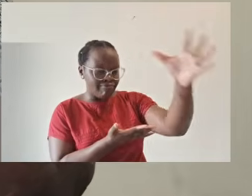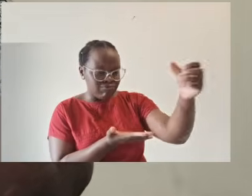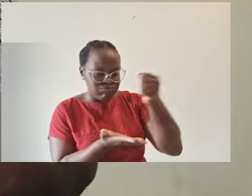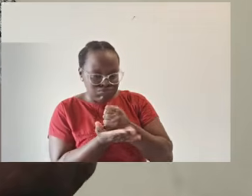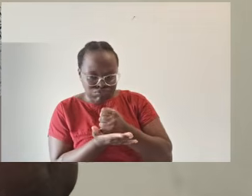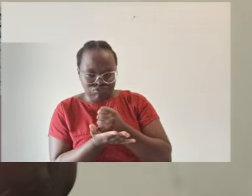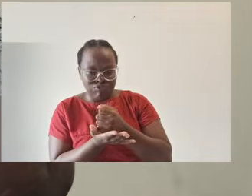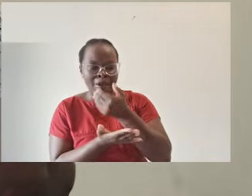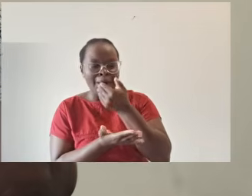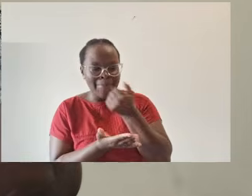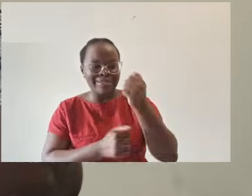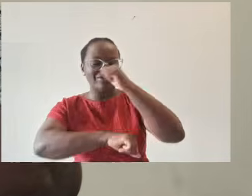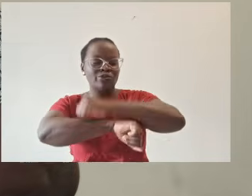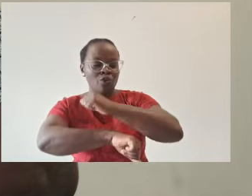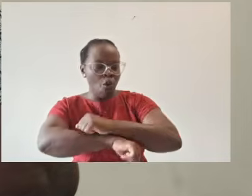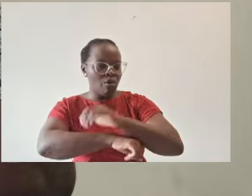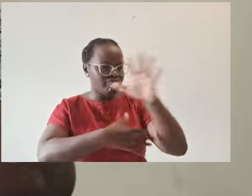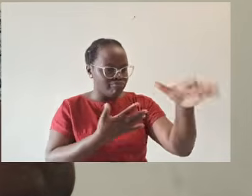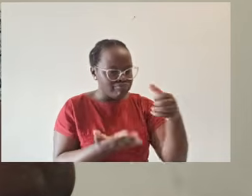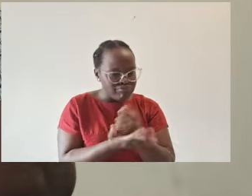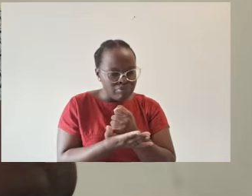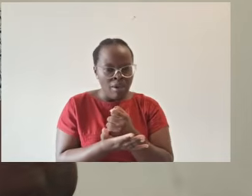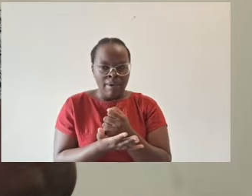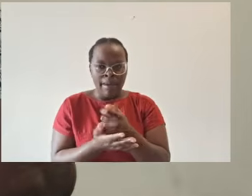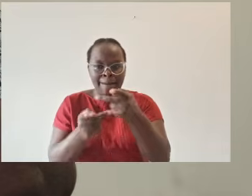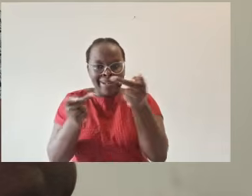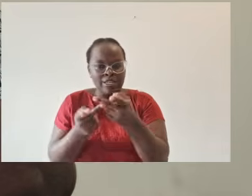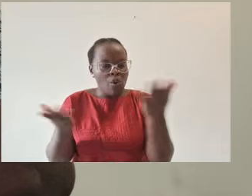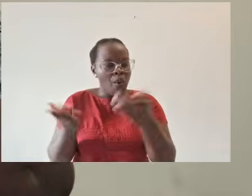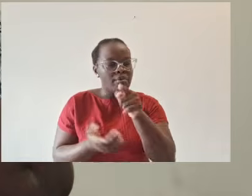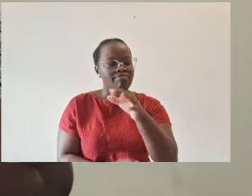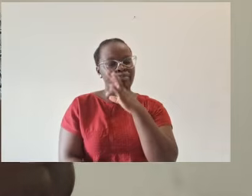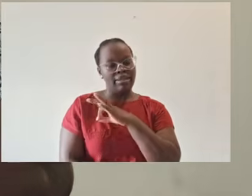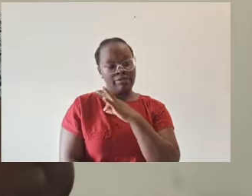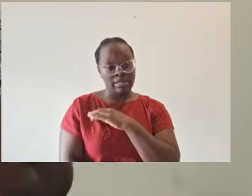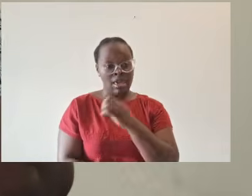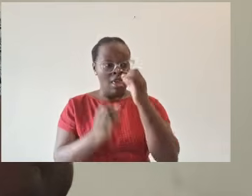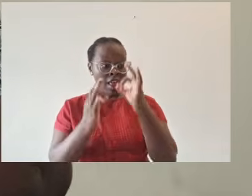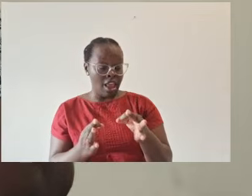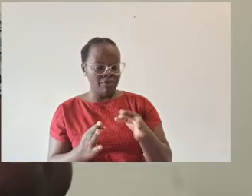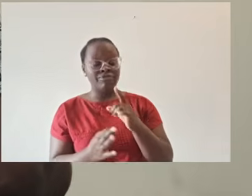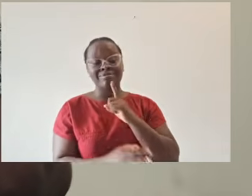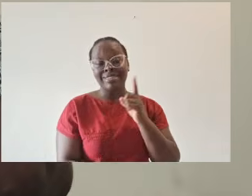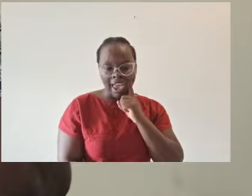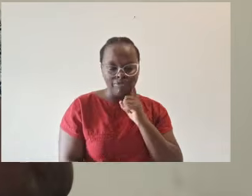best school or placement where they benefit. If it is the learner with hearing impairment, they should be